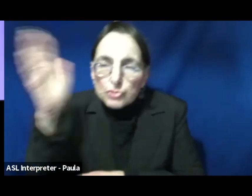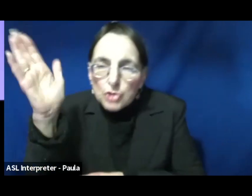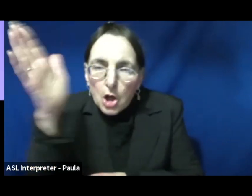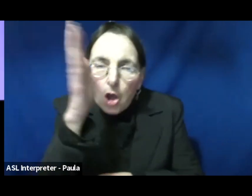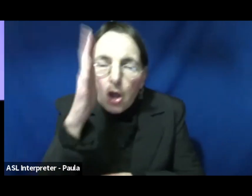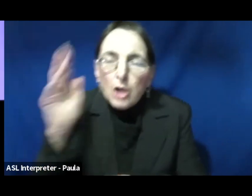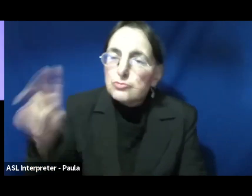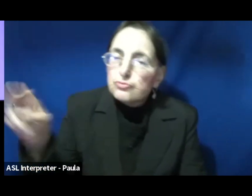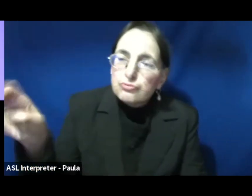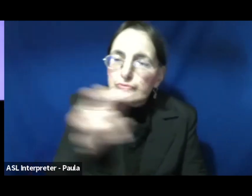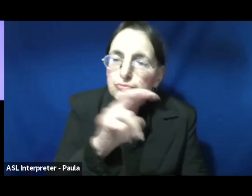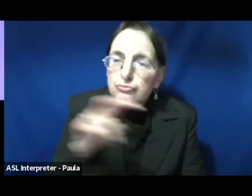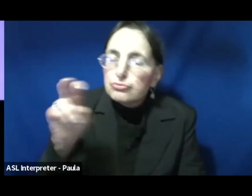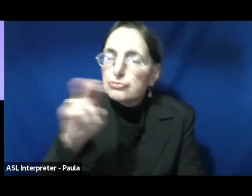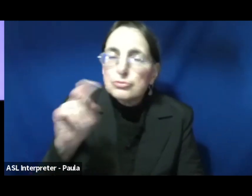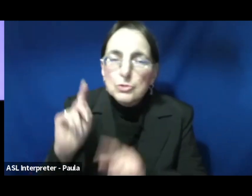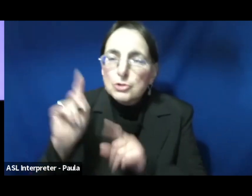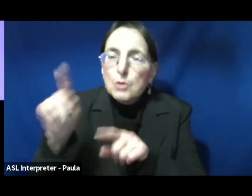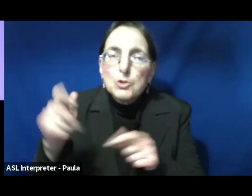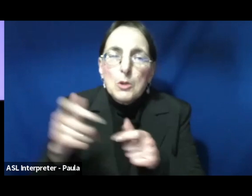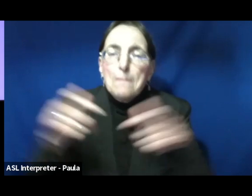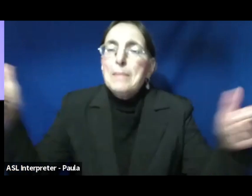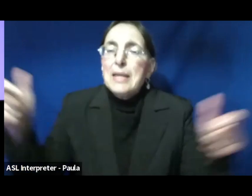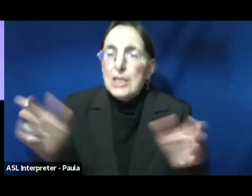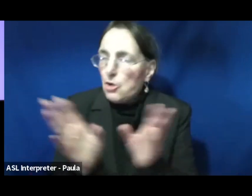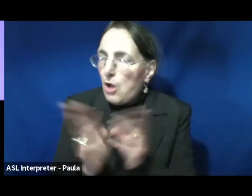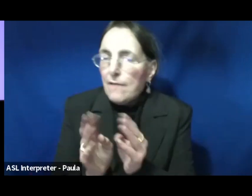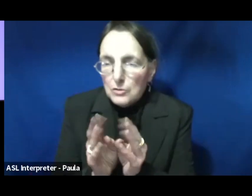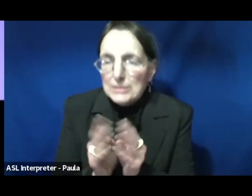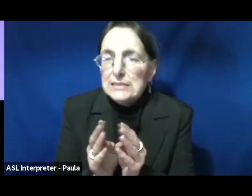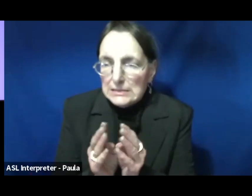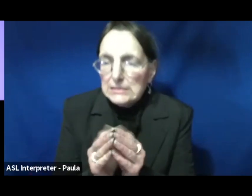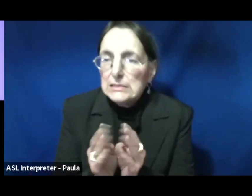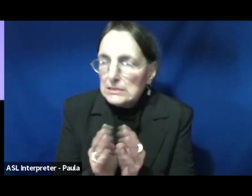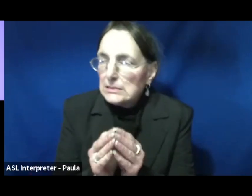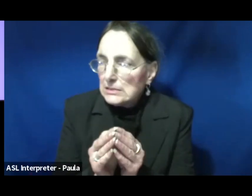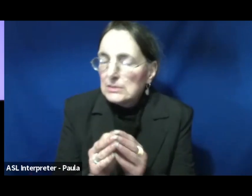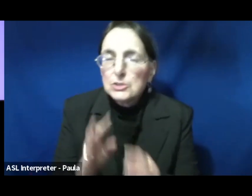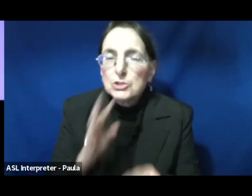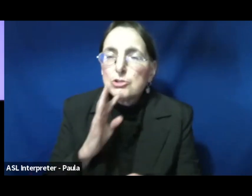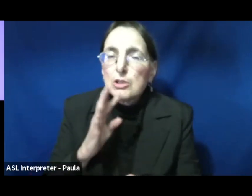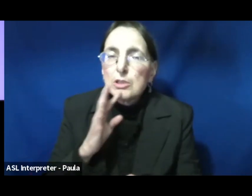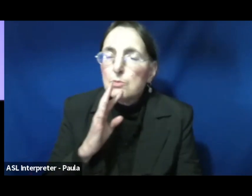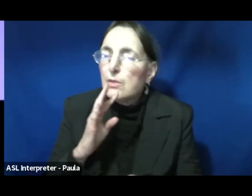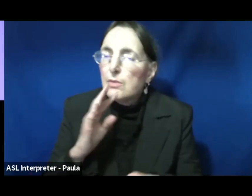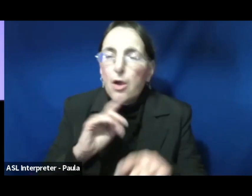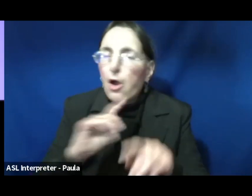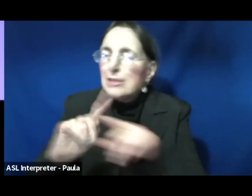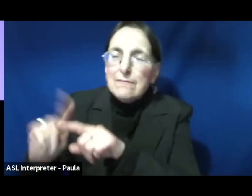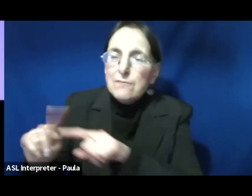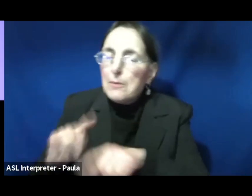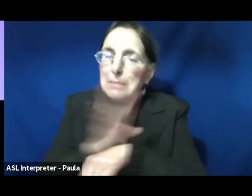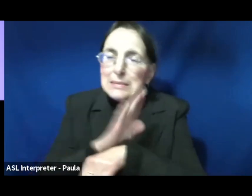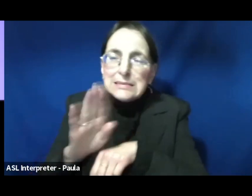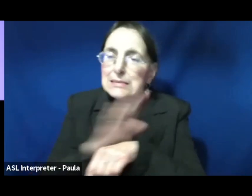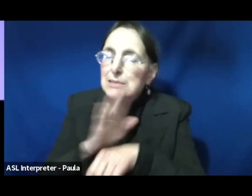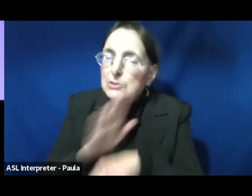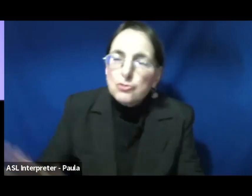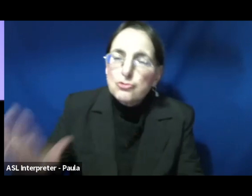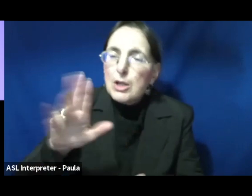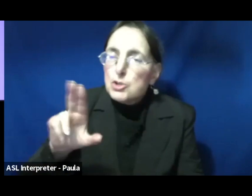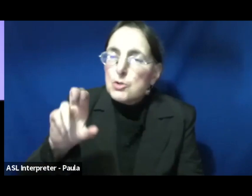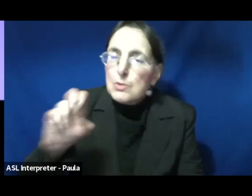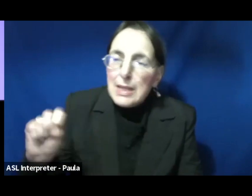drift, to make sure we can remove barriers. This was in San Luis Obispo County, talking to all vintners across the US about this